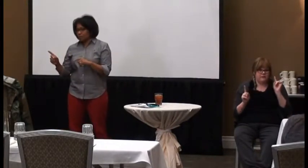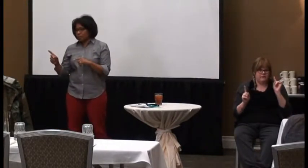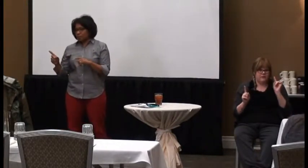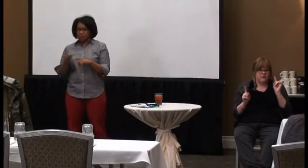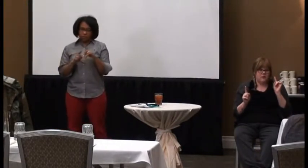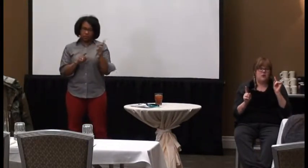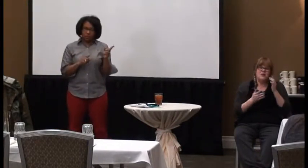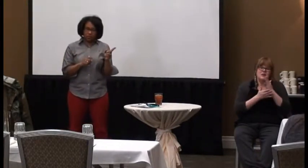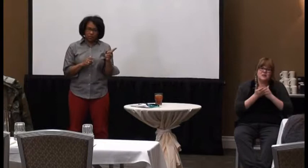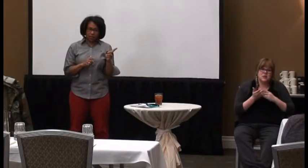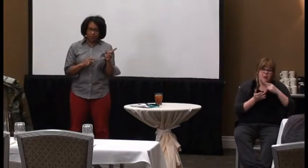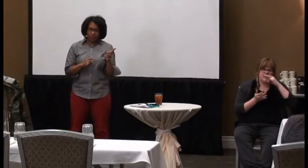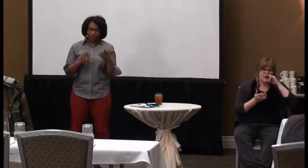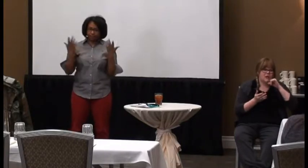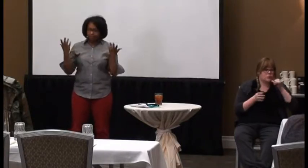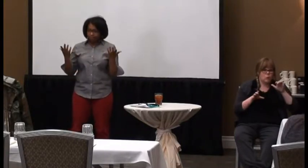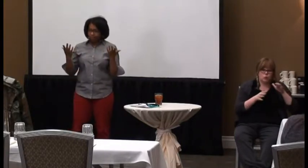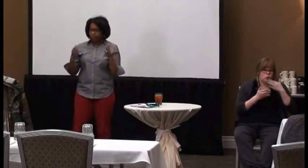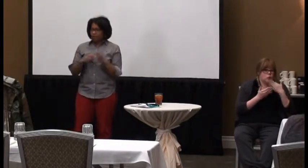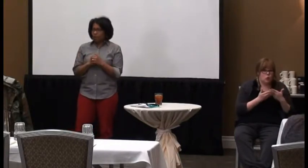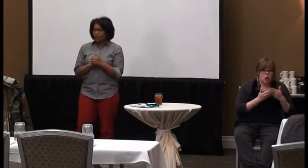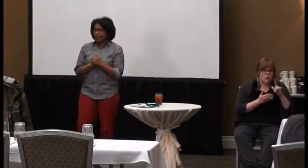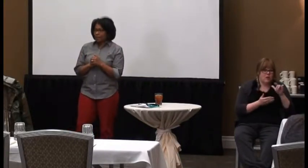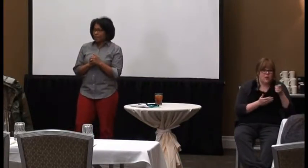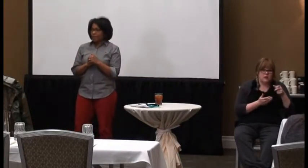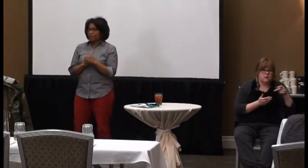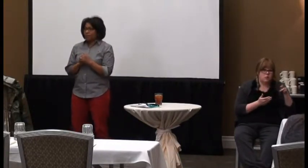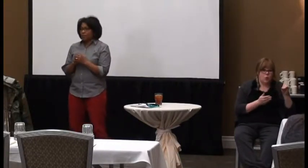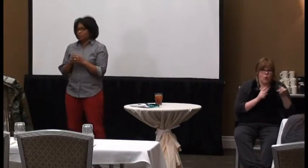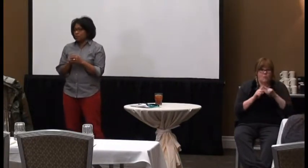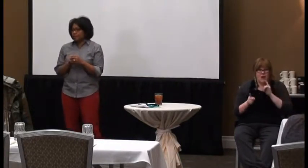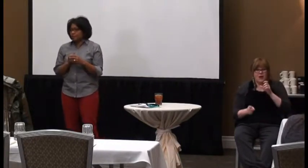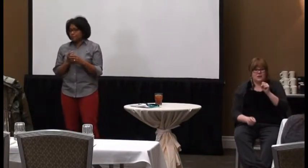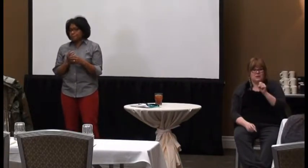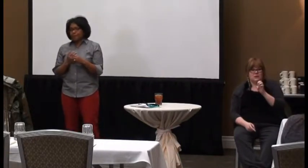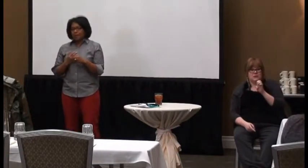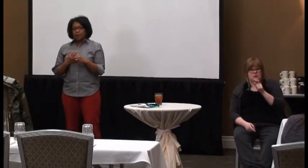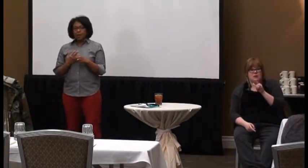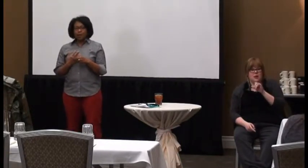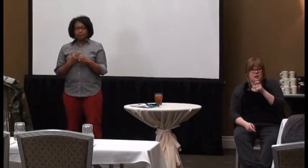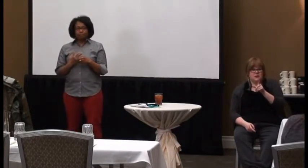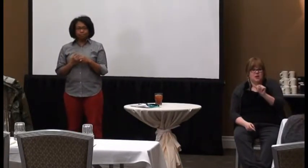on Lexapro and do well on Celexa. So again, it's chemistry, it's genetics.